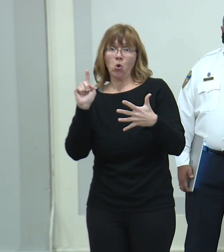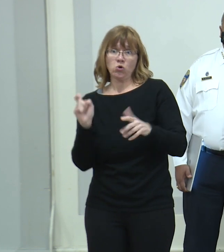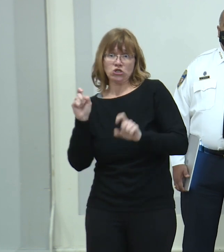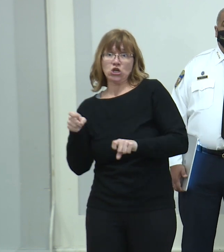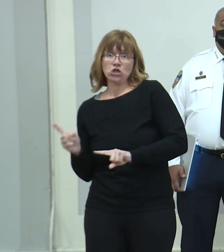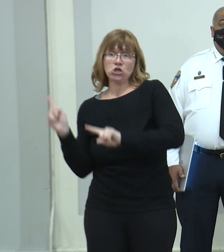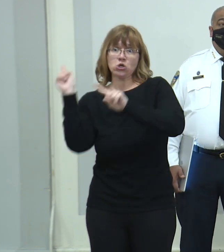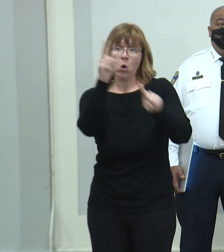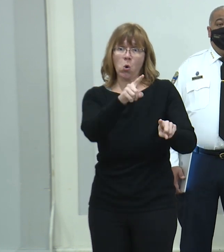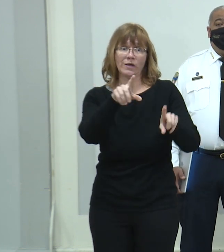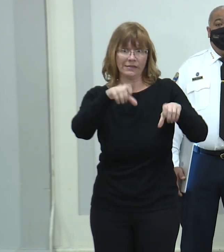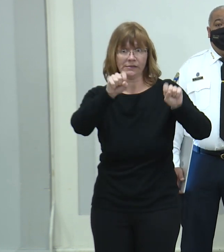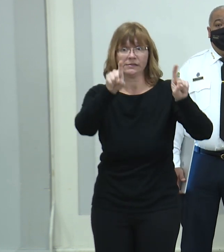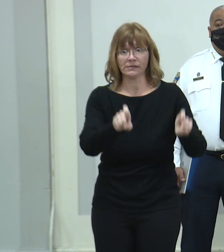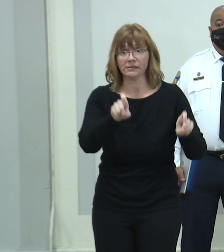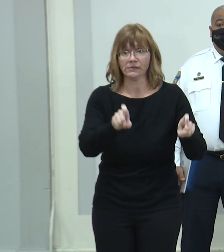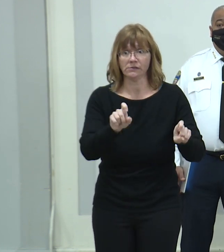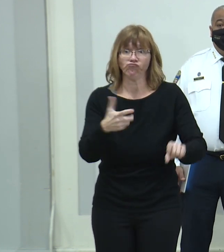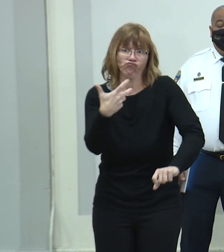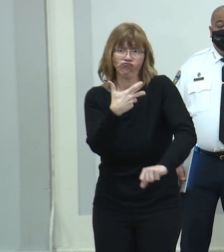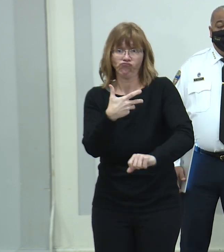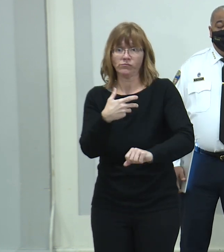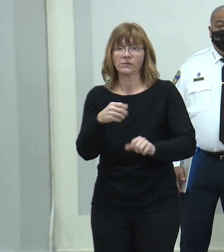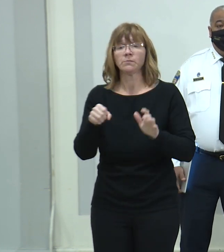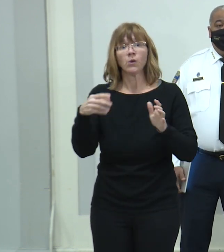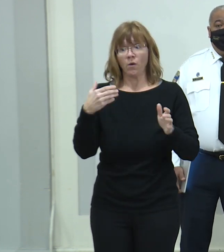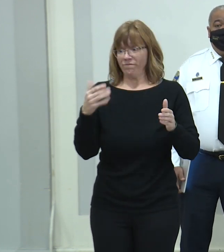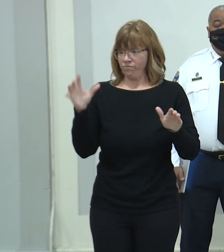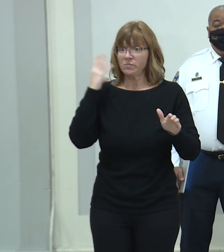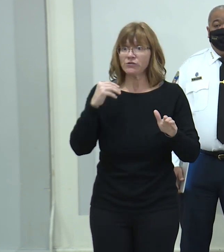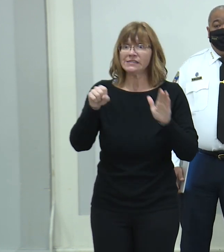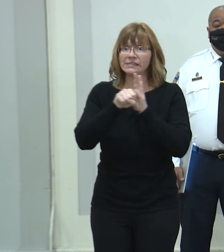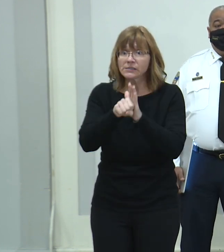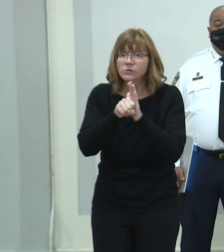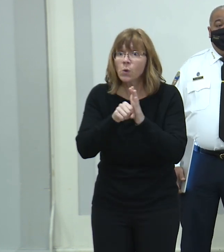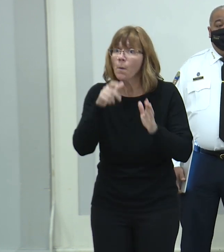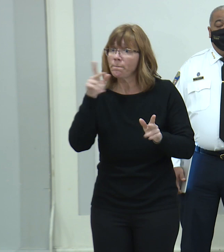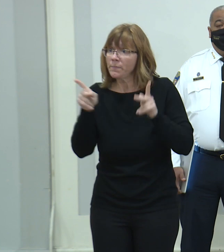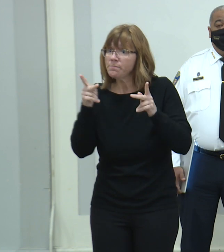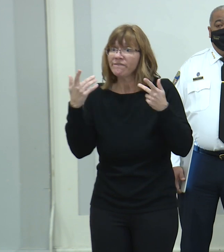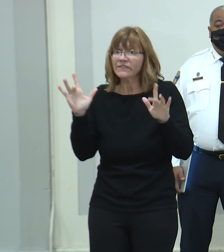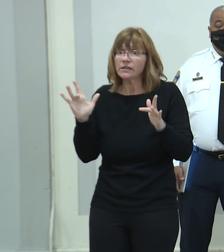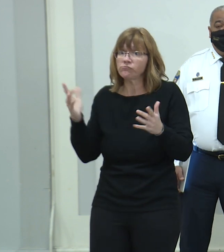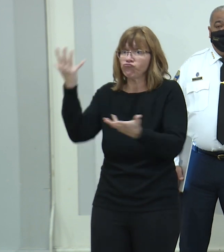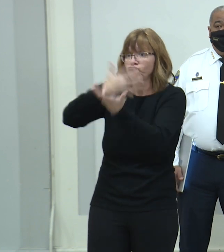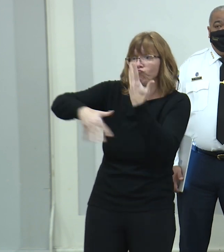test. People who have symptoms of COVID, people who have close contact within 6 feet